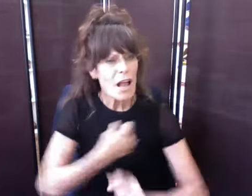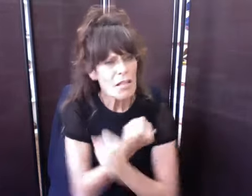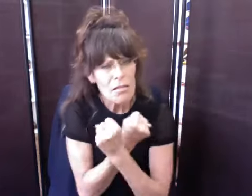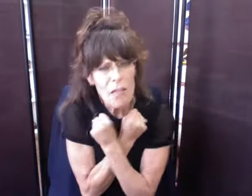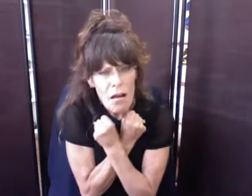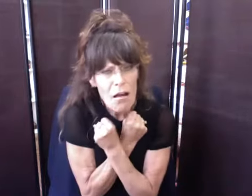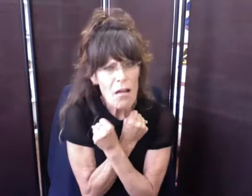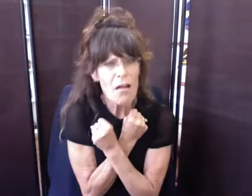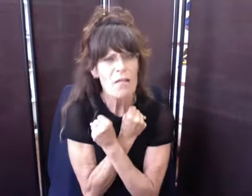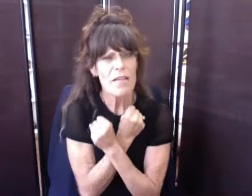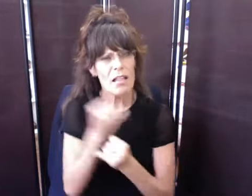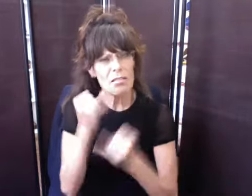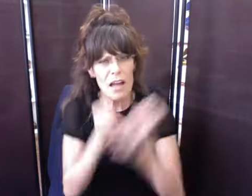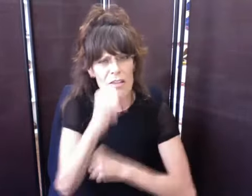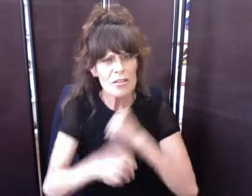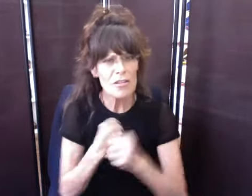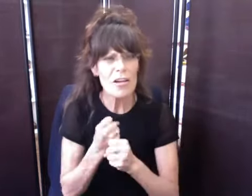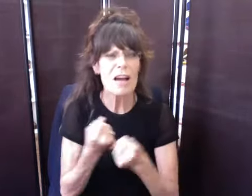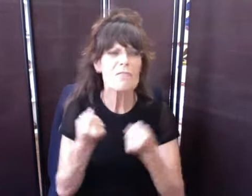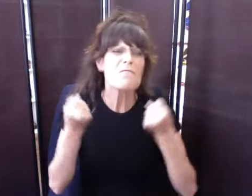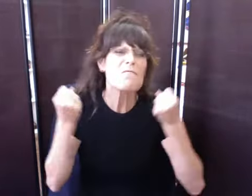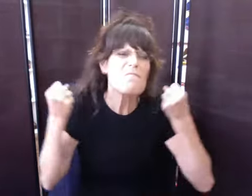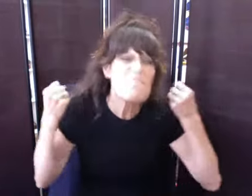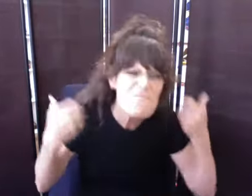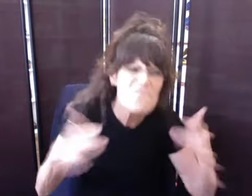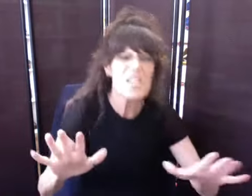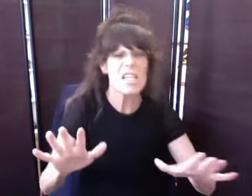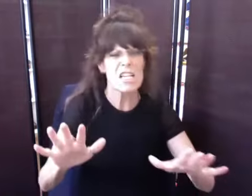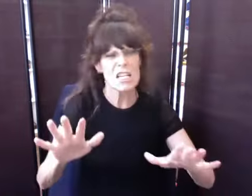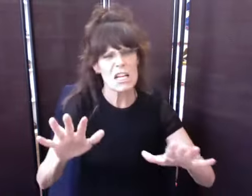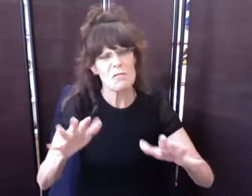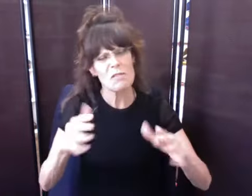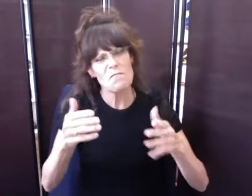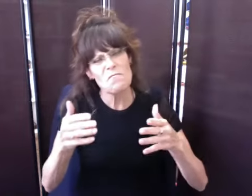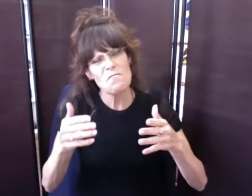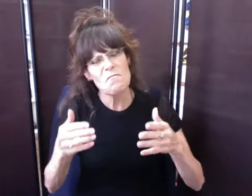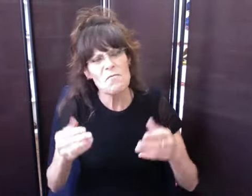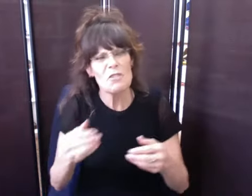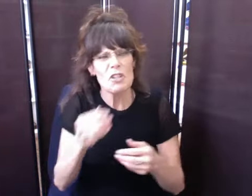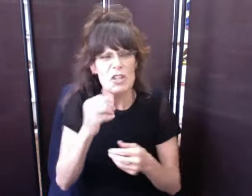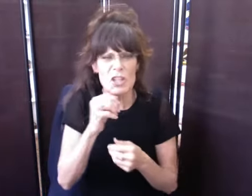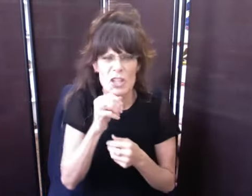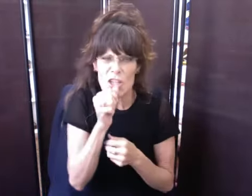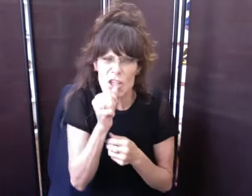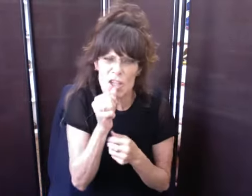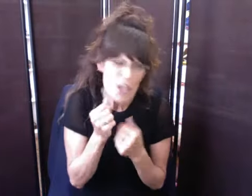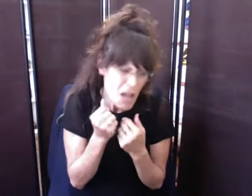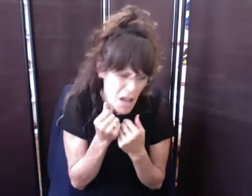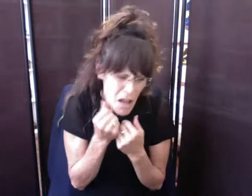happen anymore. I was full of nothing but shame and regret and agony and remorse and